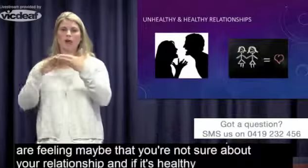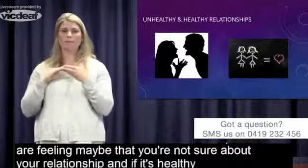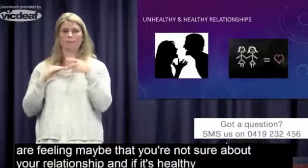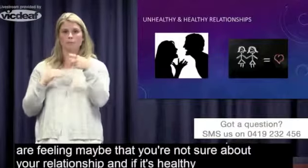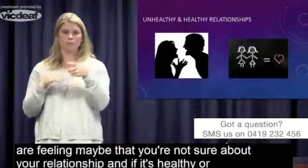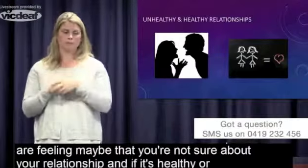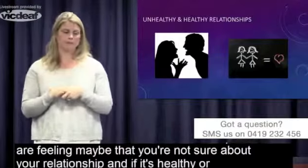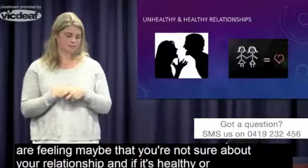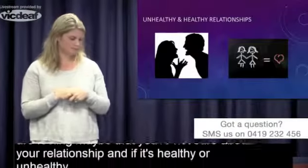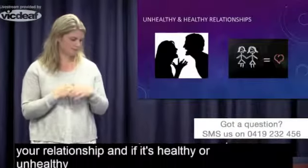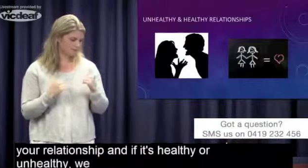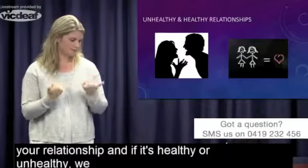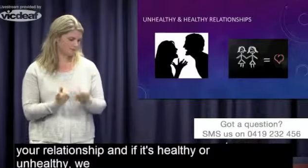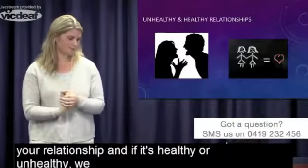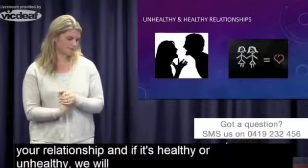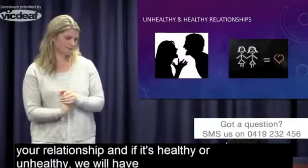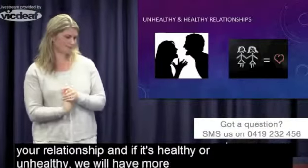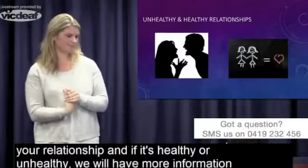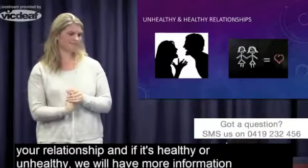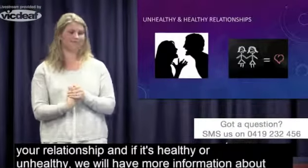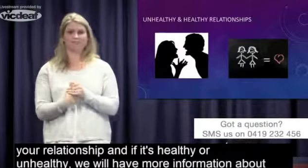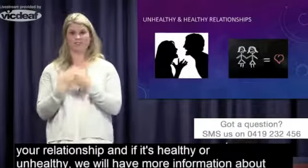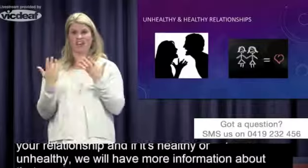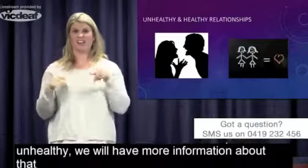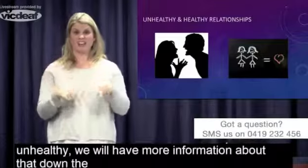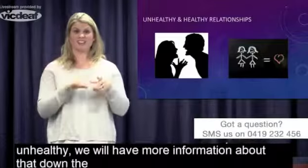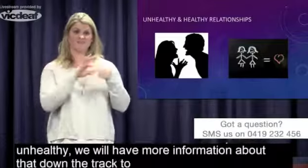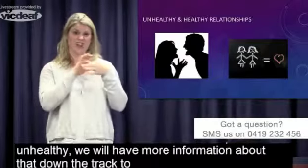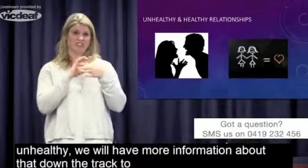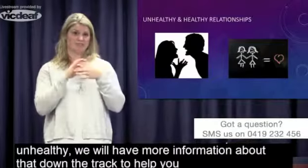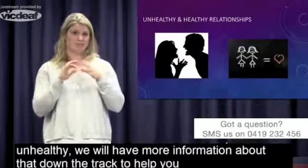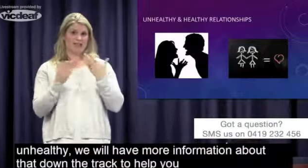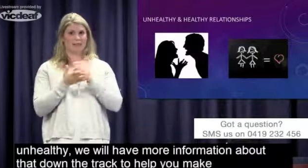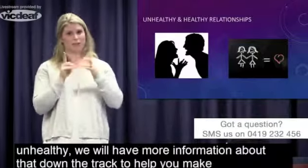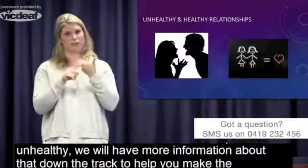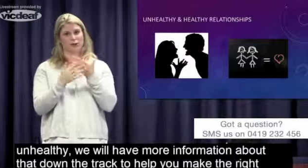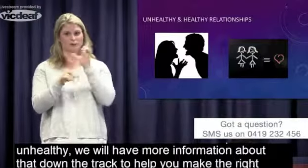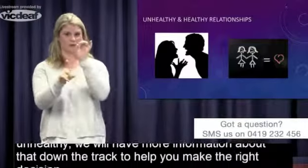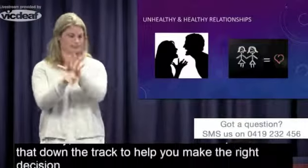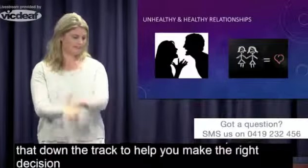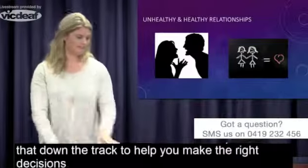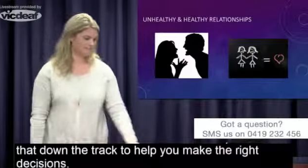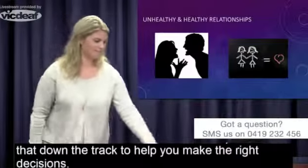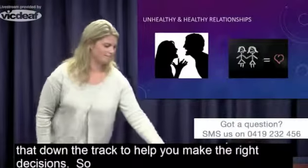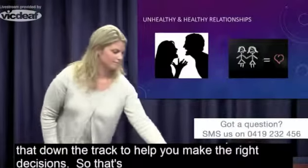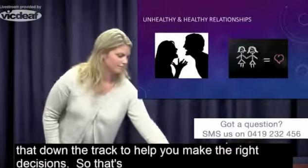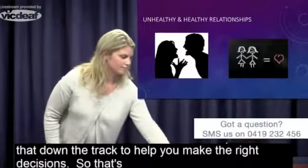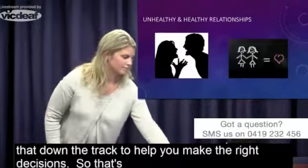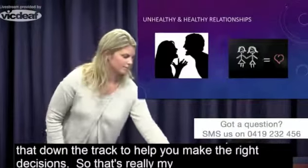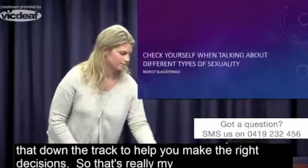about that down the track to help you make the right decisions. So that's really my info for you to keep